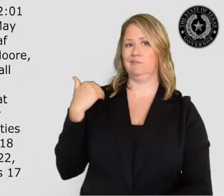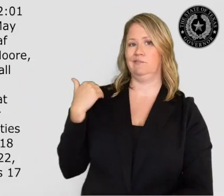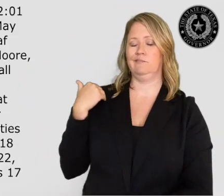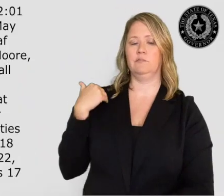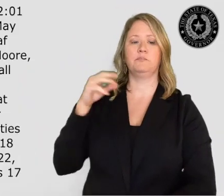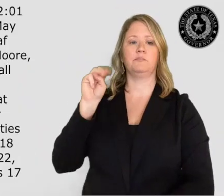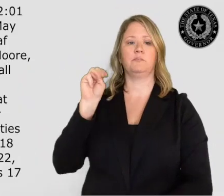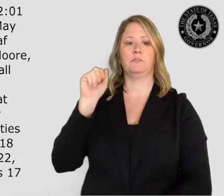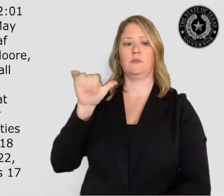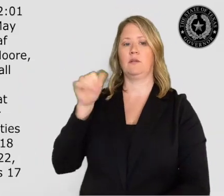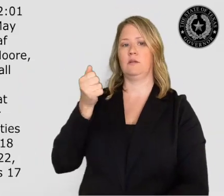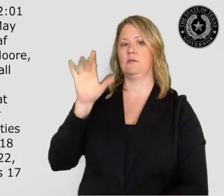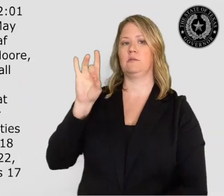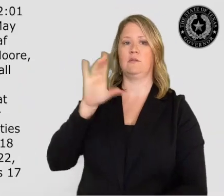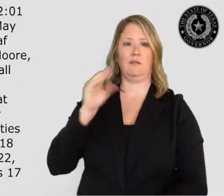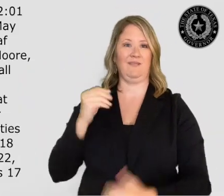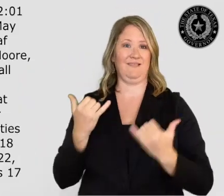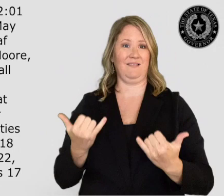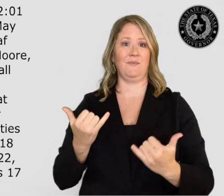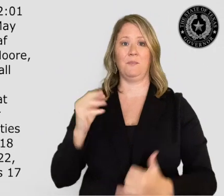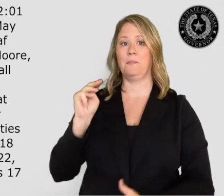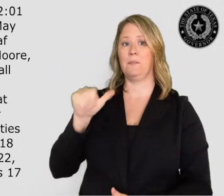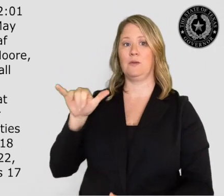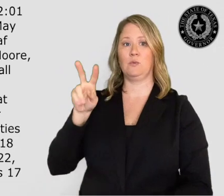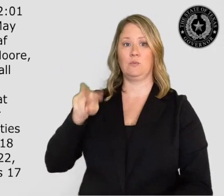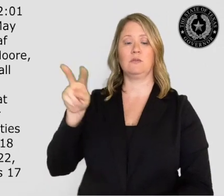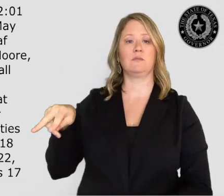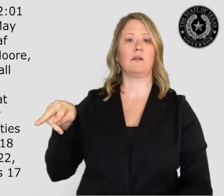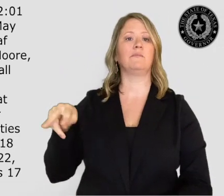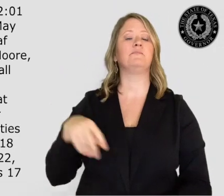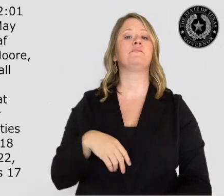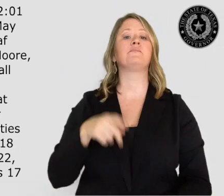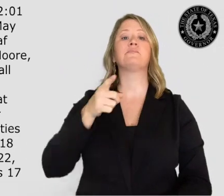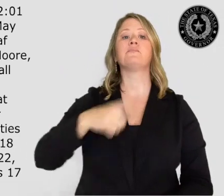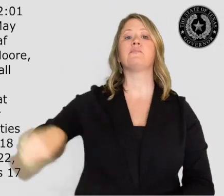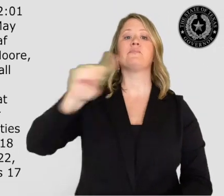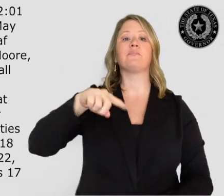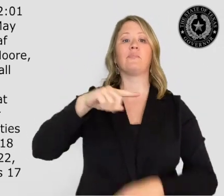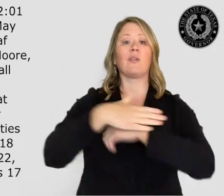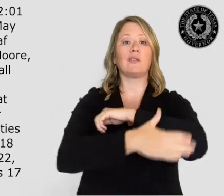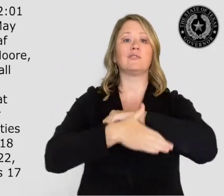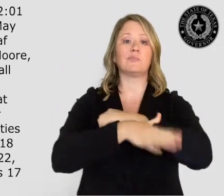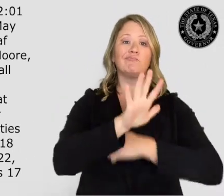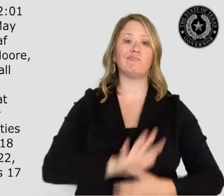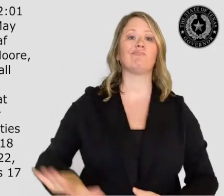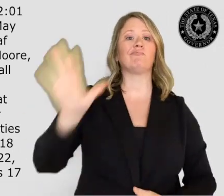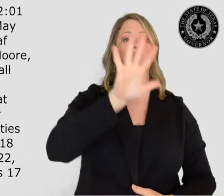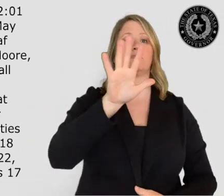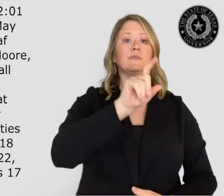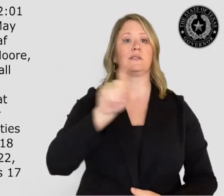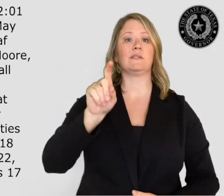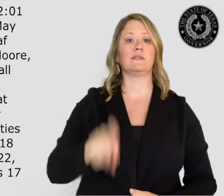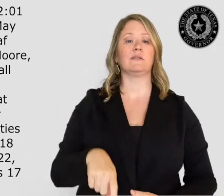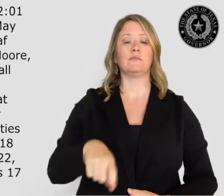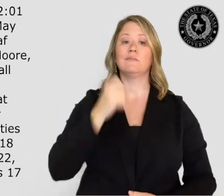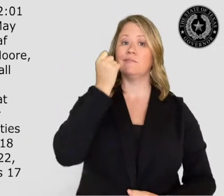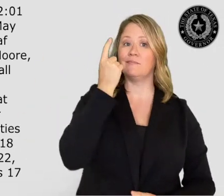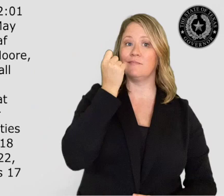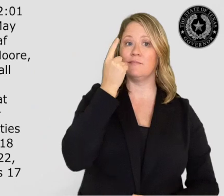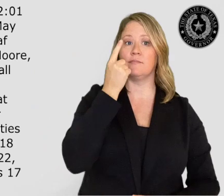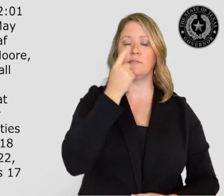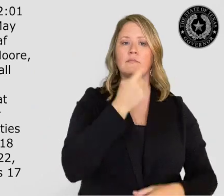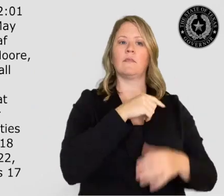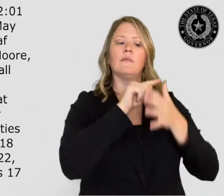Starting at 12:01 a.m. on Friday, May 29, 2020, for Deaf Smith, El